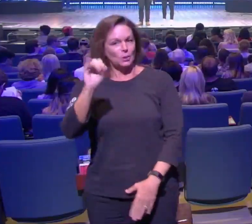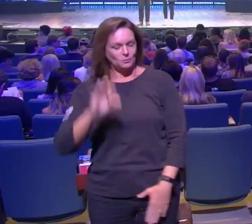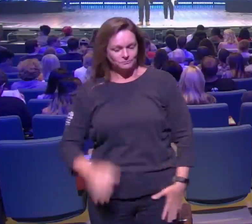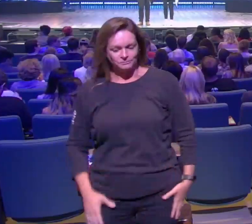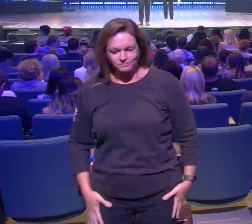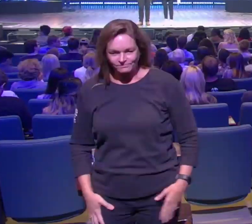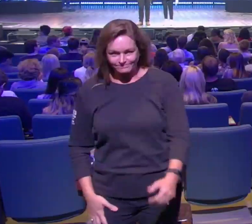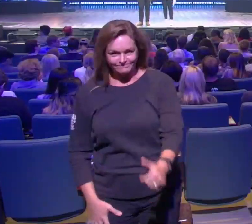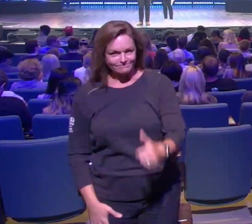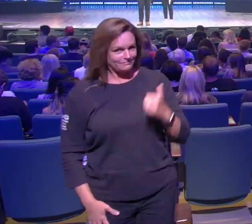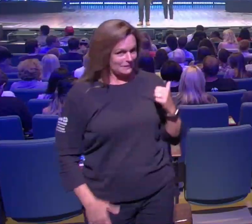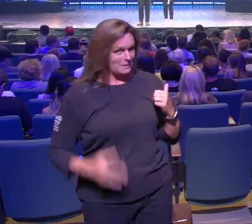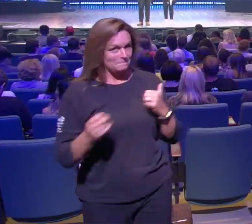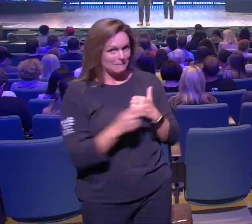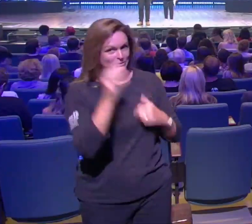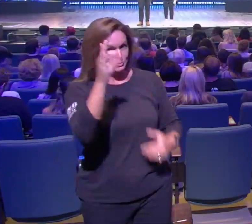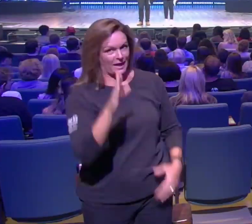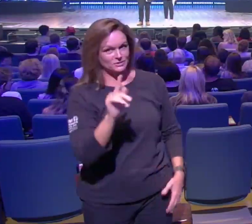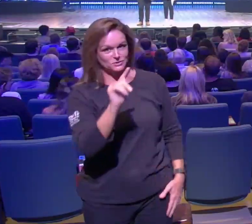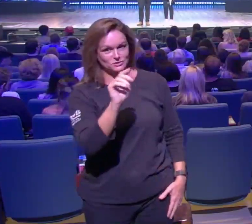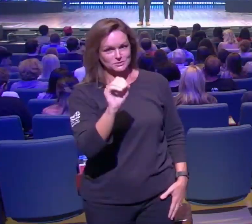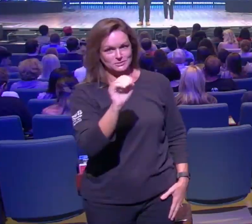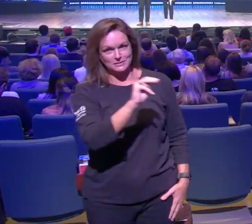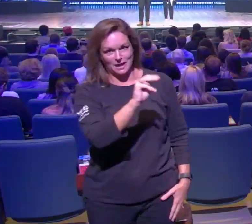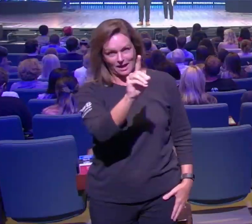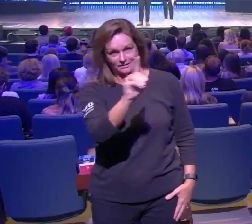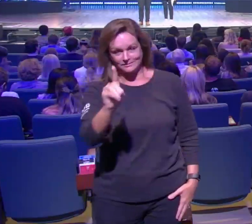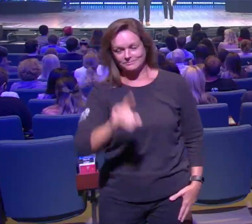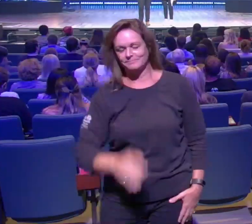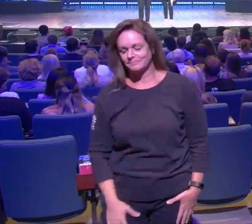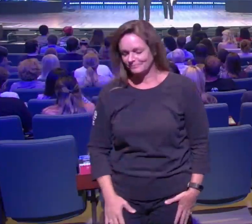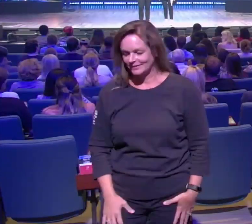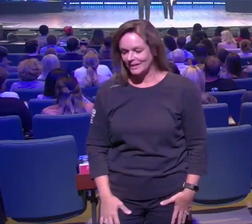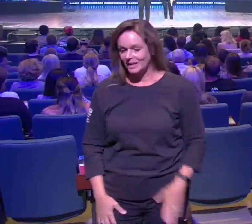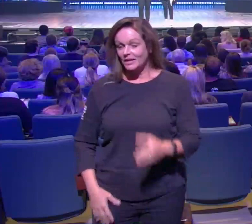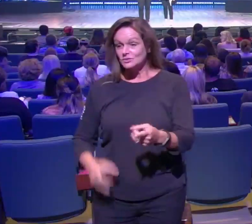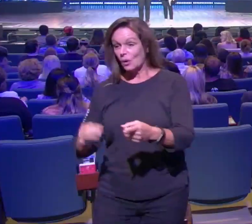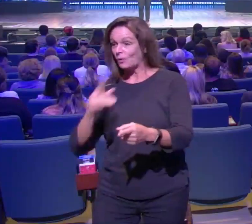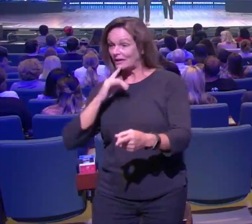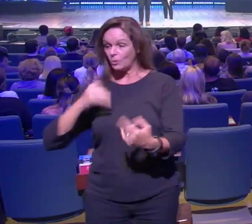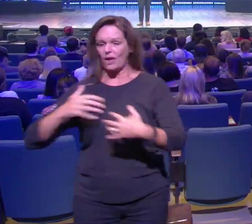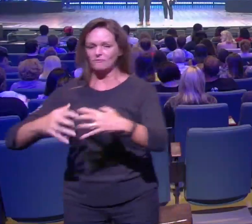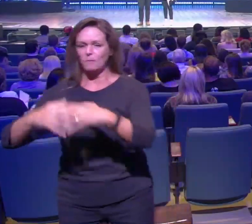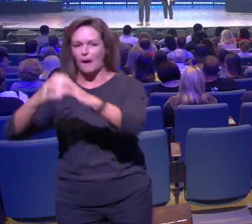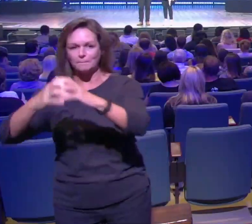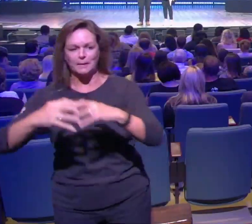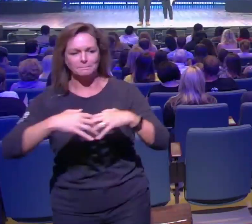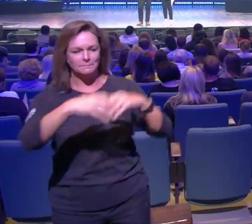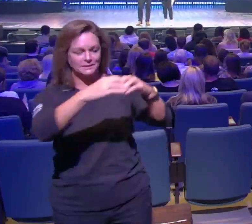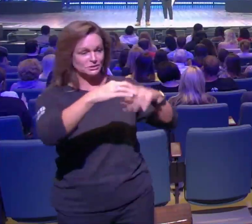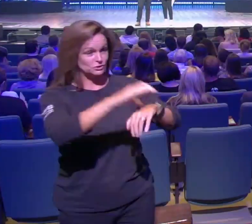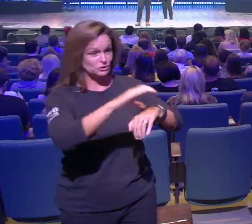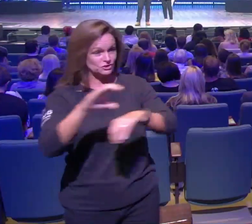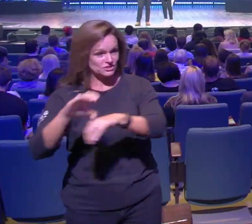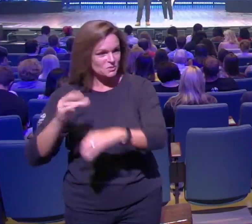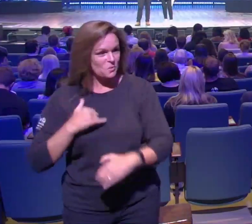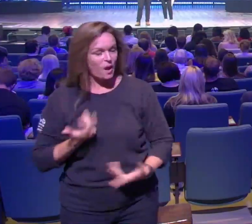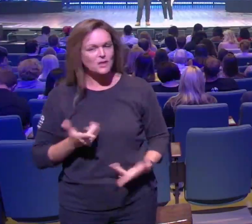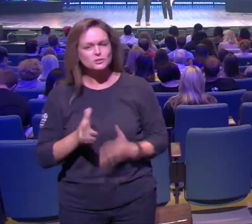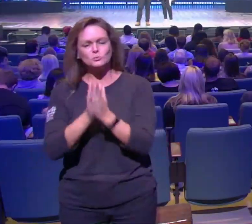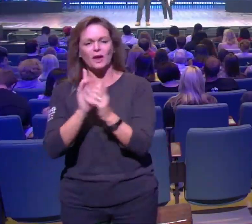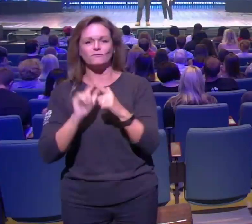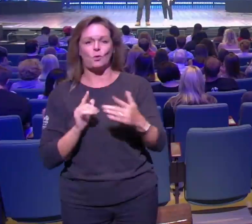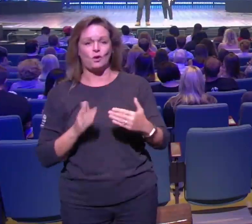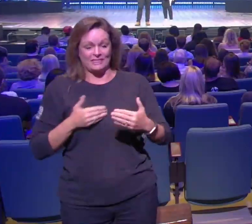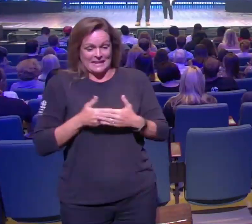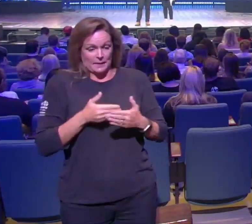more for that later. But we want to take a moment today to pray. And we want to pray for our neighbors down in the Bahamas.